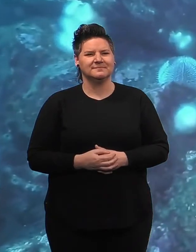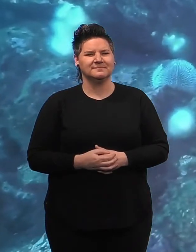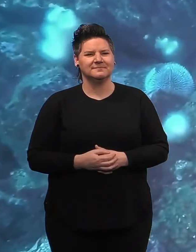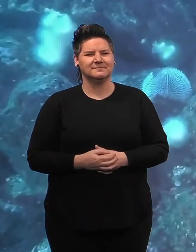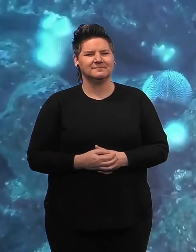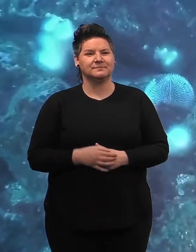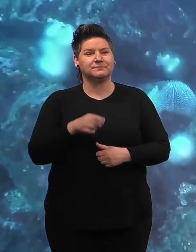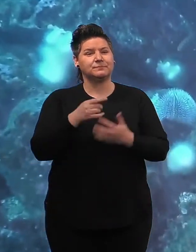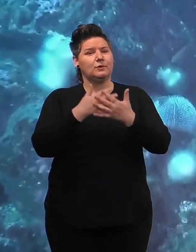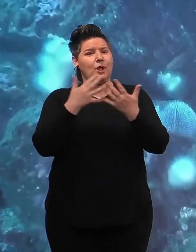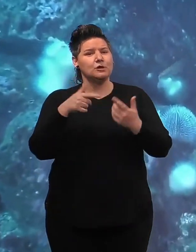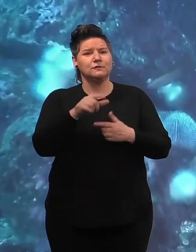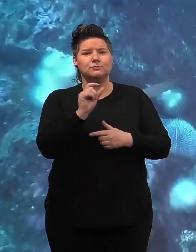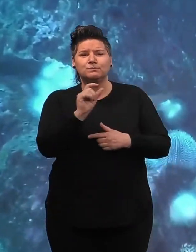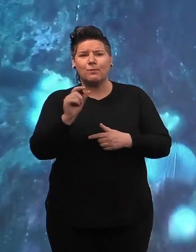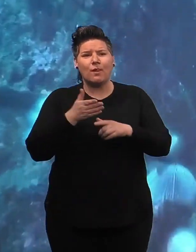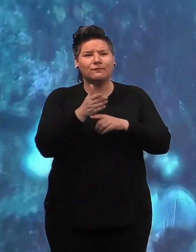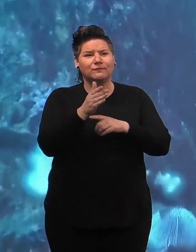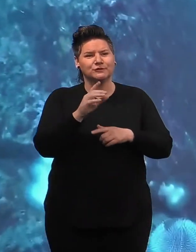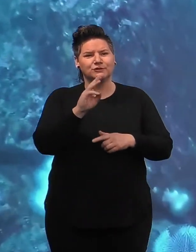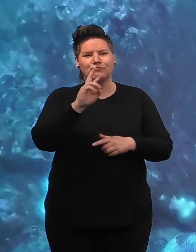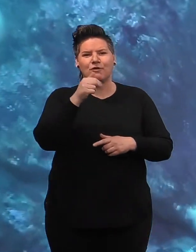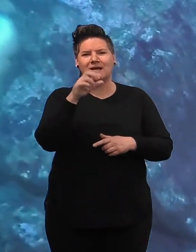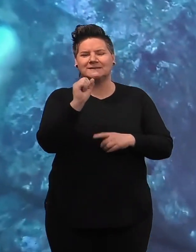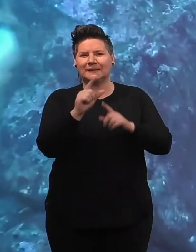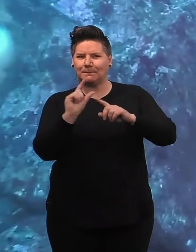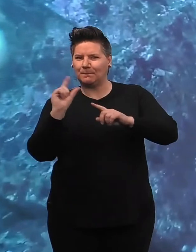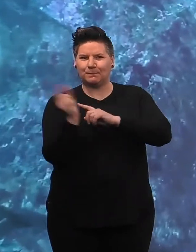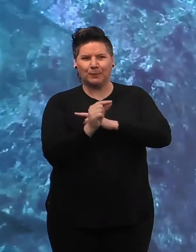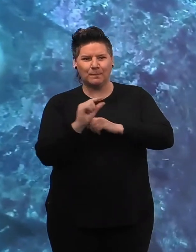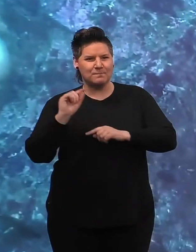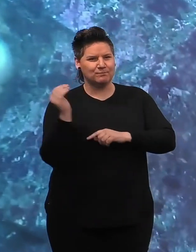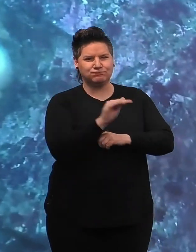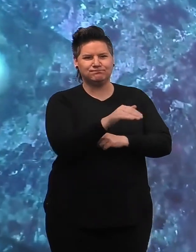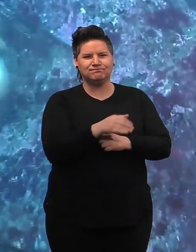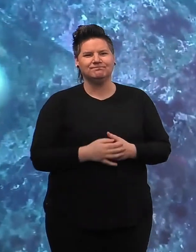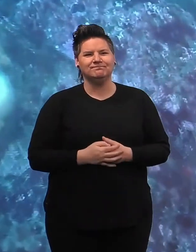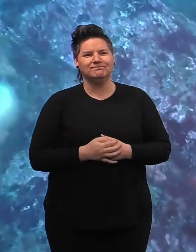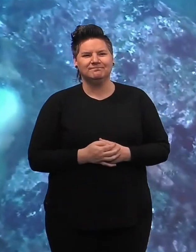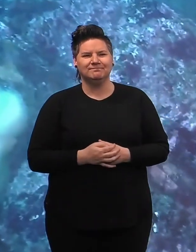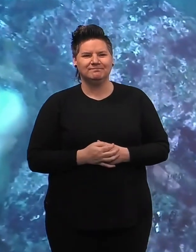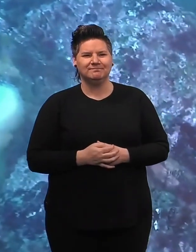And here there are a lot of small wrasse darting in and out of the boulders.